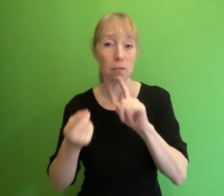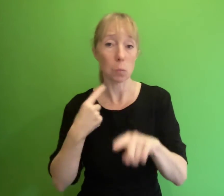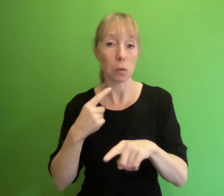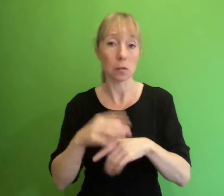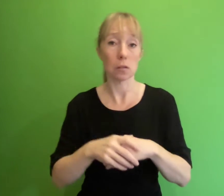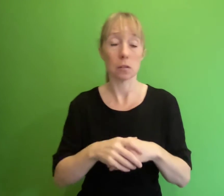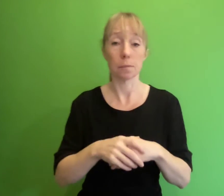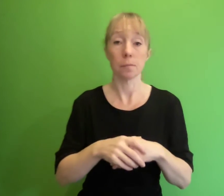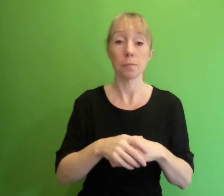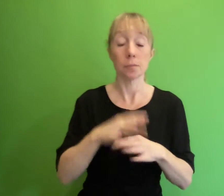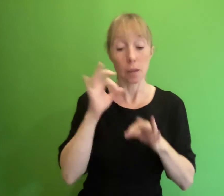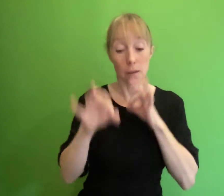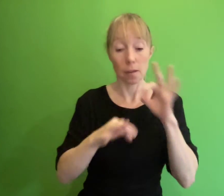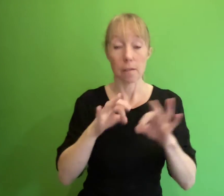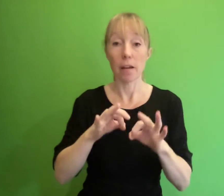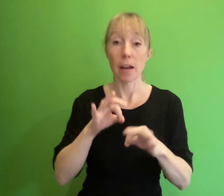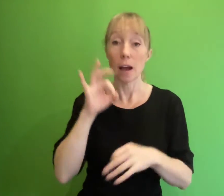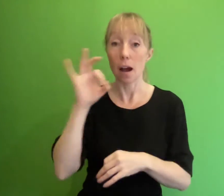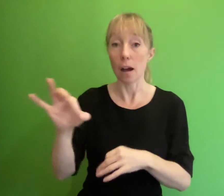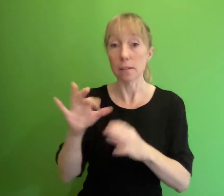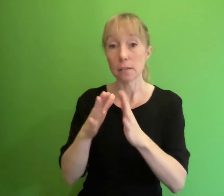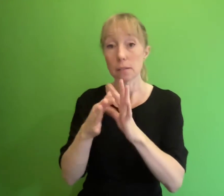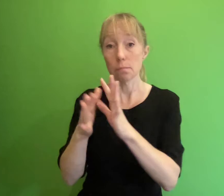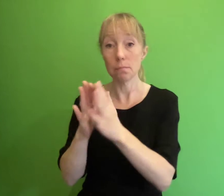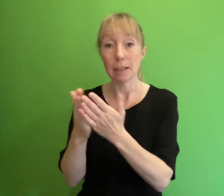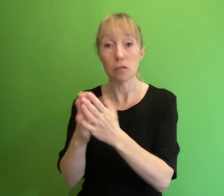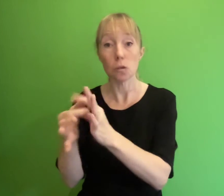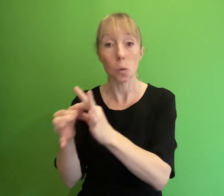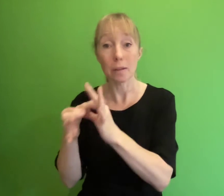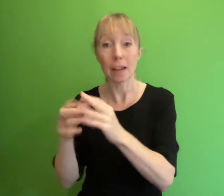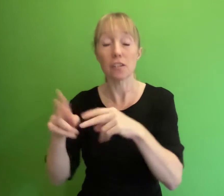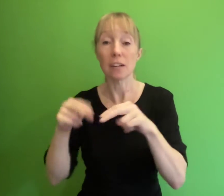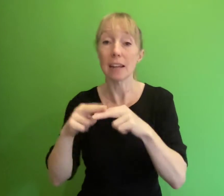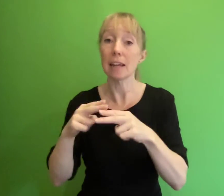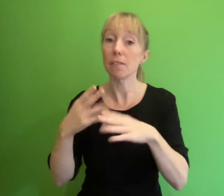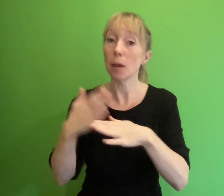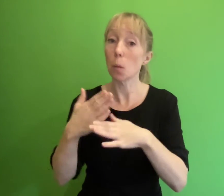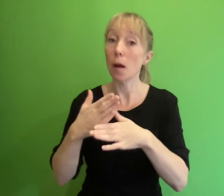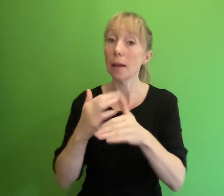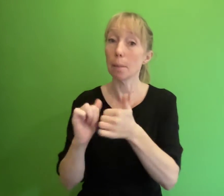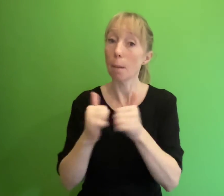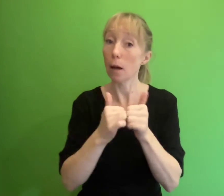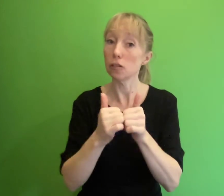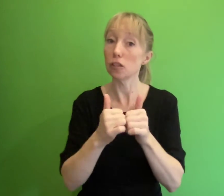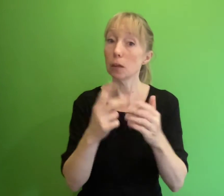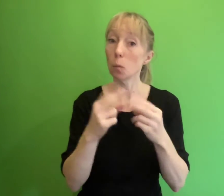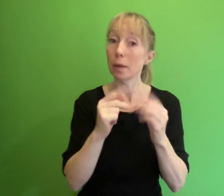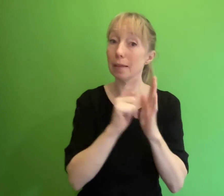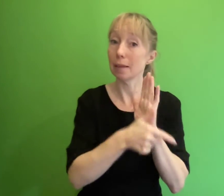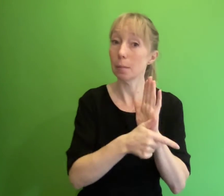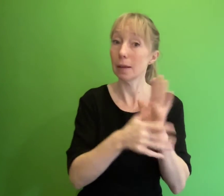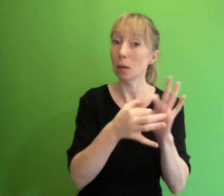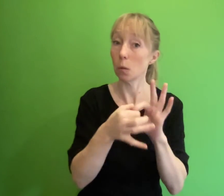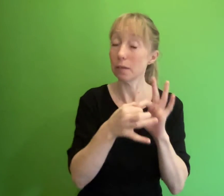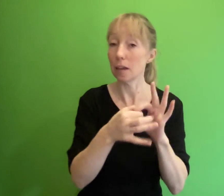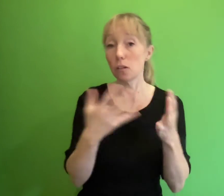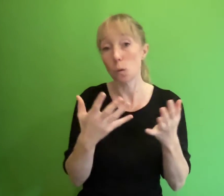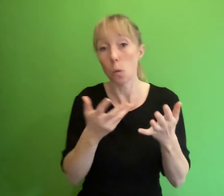literature organisations if they were working in partnership with disability organisations or consulted with deaf and disabled